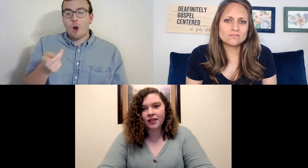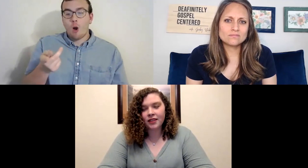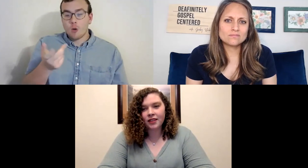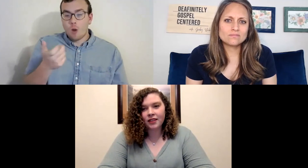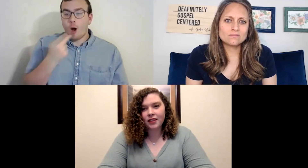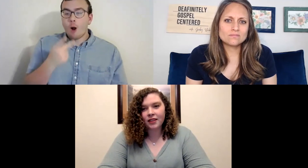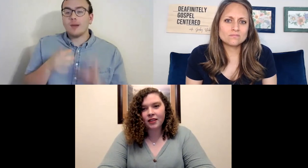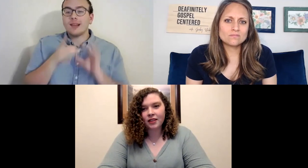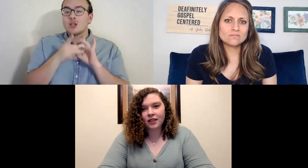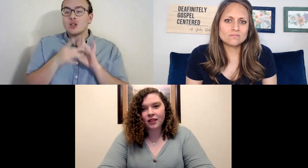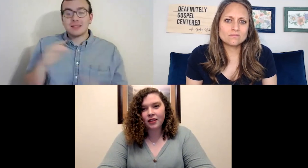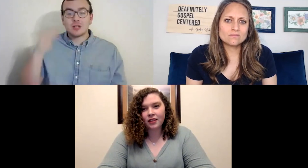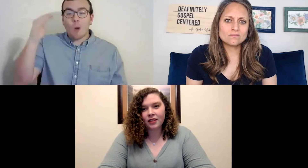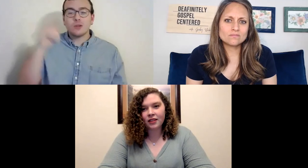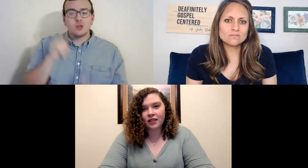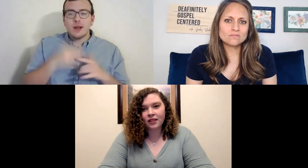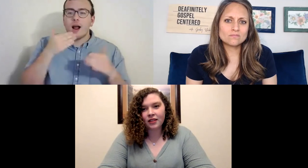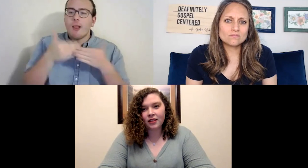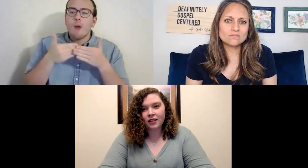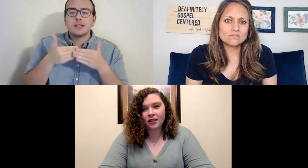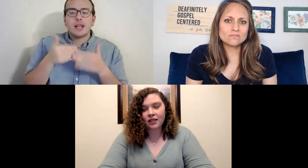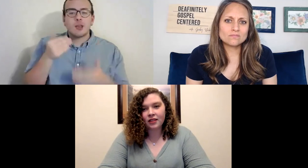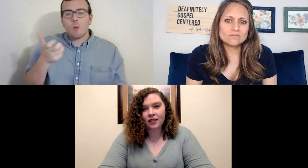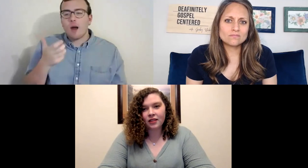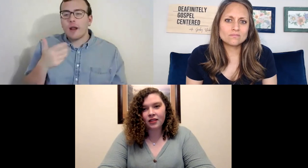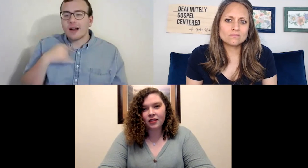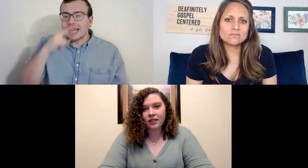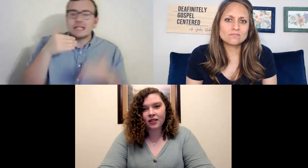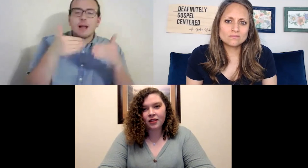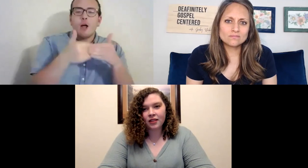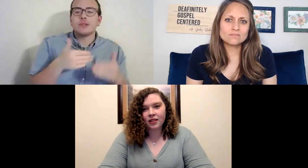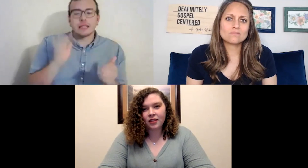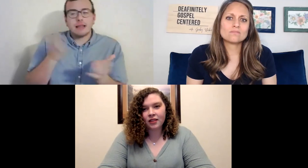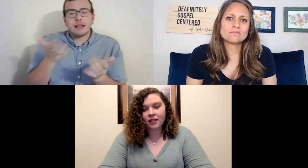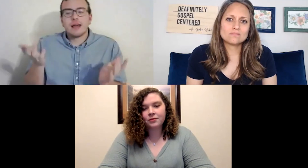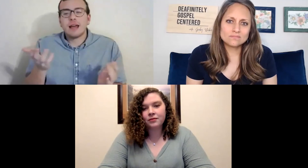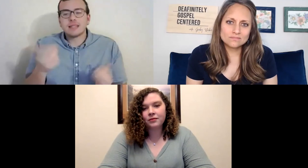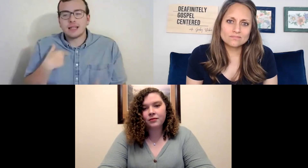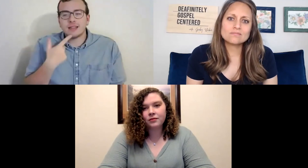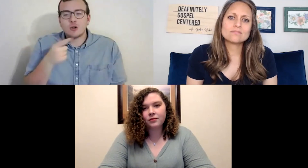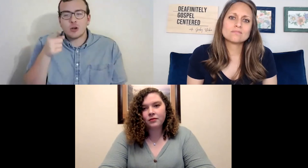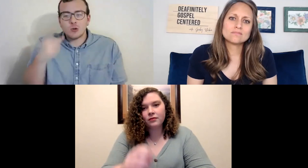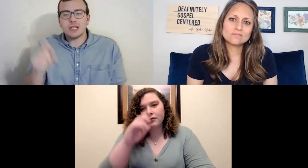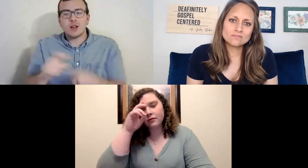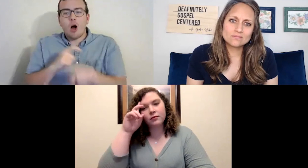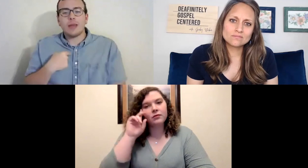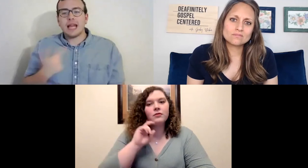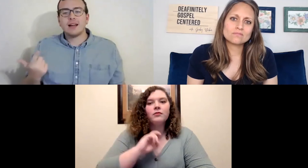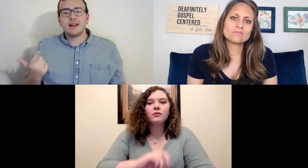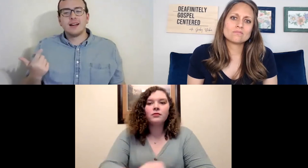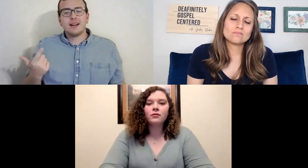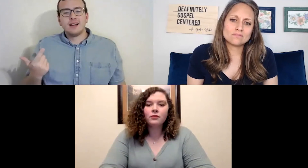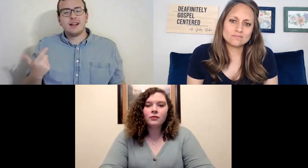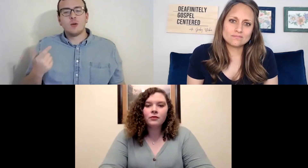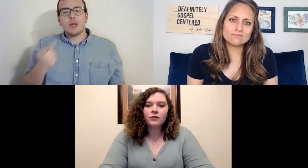like that. And I was like, you need to call me. We can't have a close relationship if you're not reaching back out to me and having that